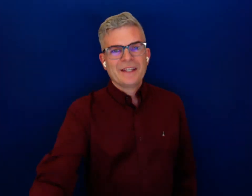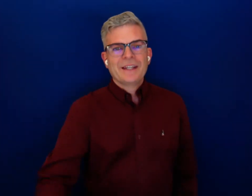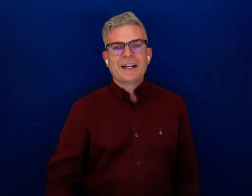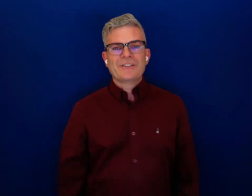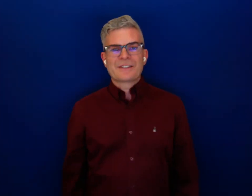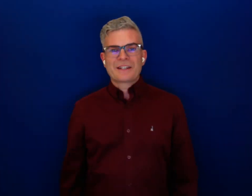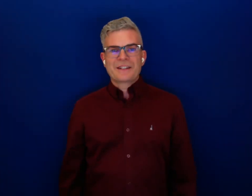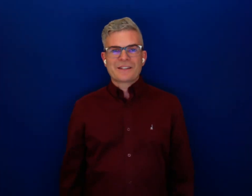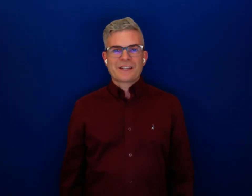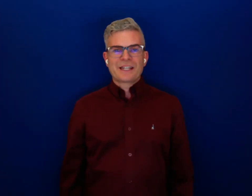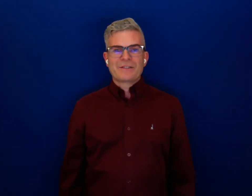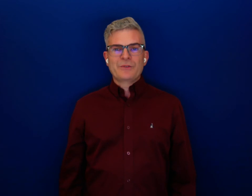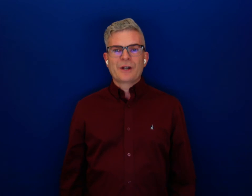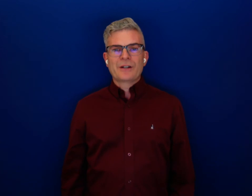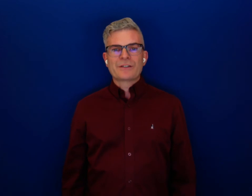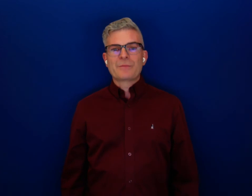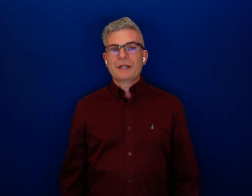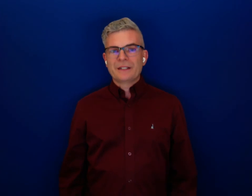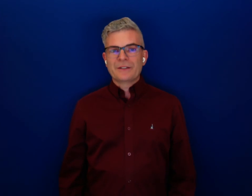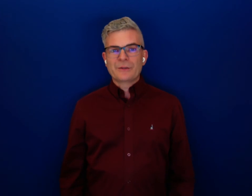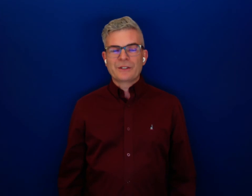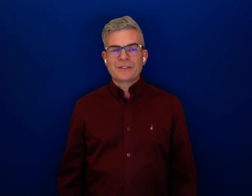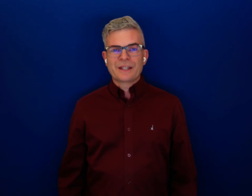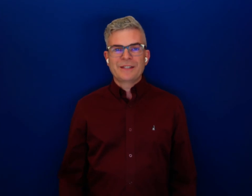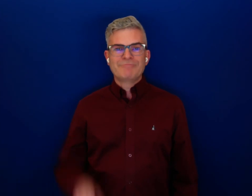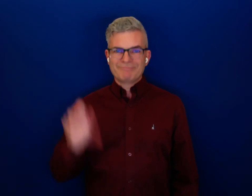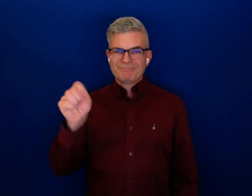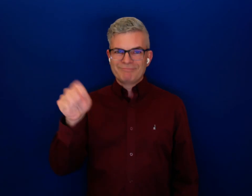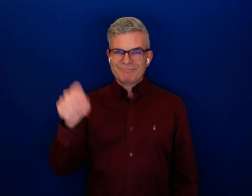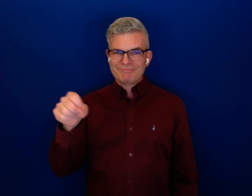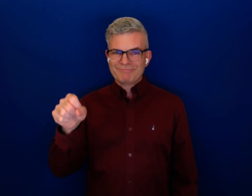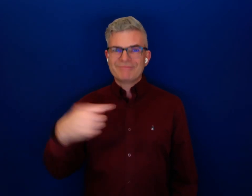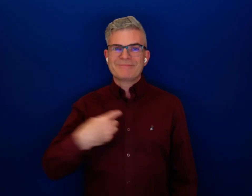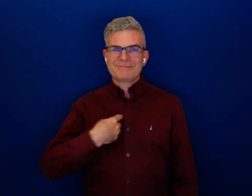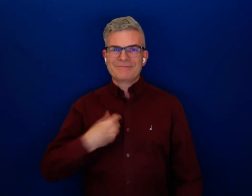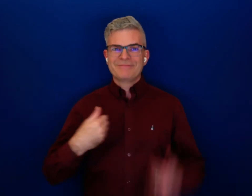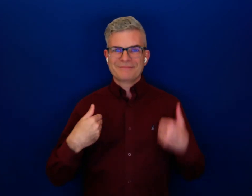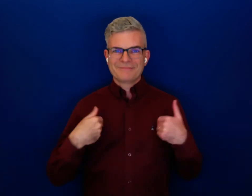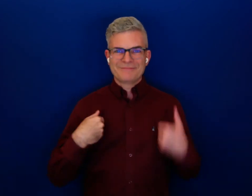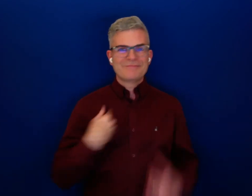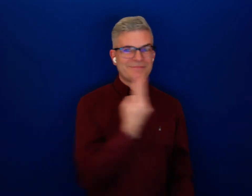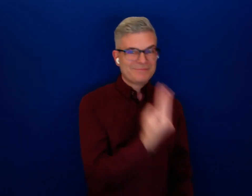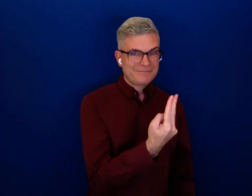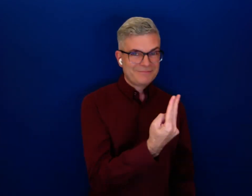I just said, yes, I have two dogs. But you could say,